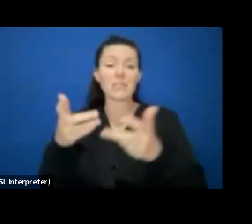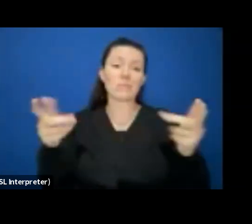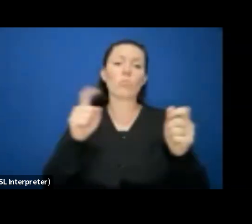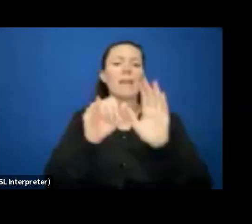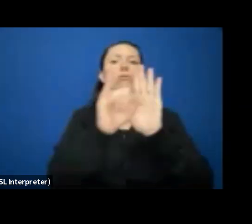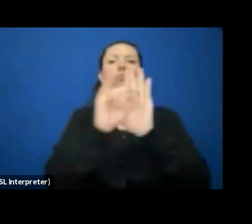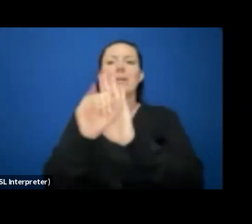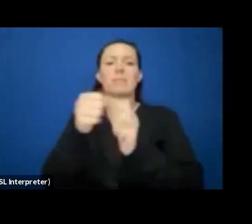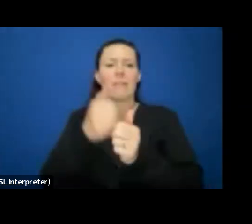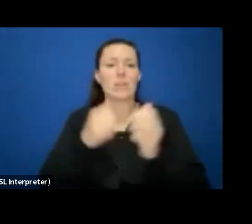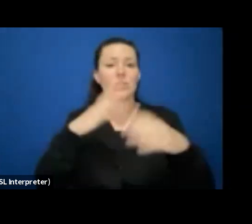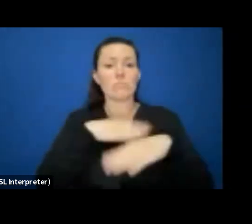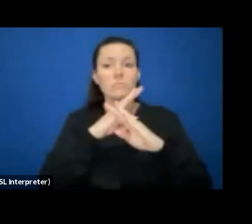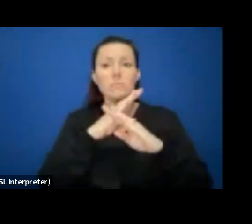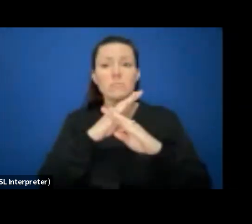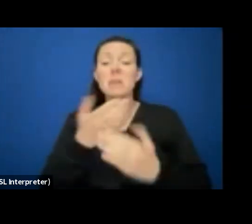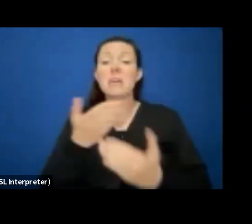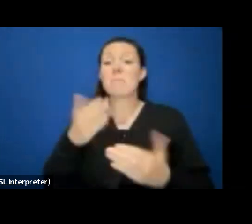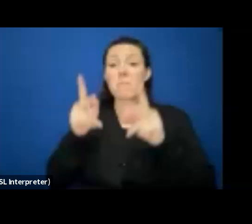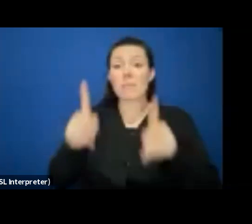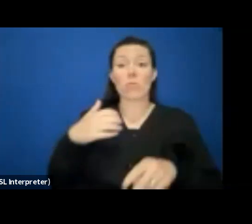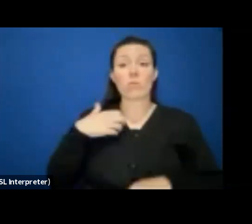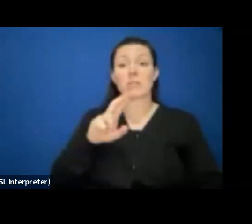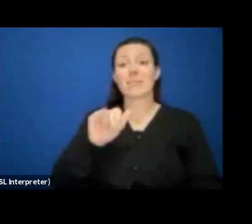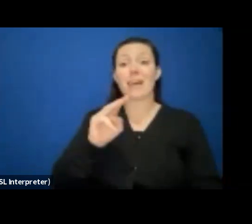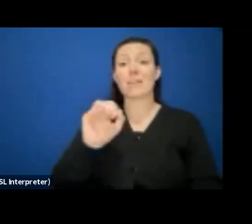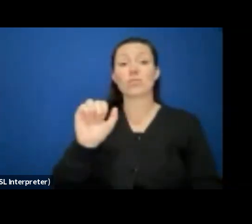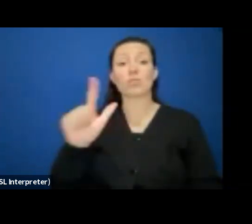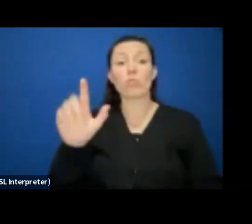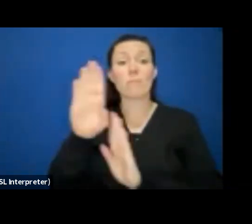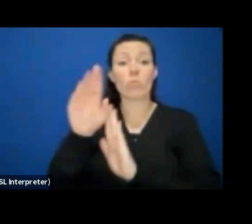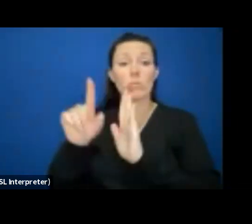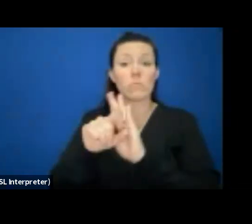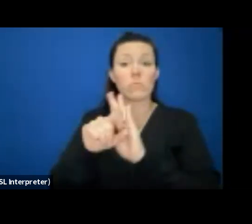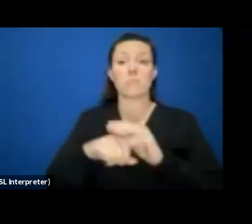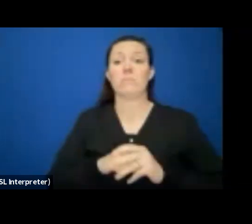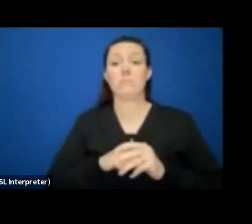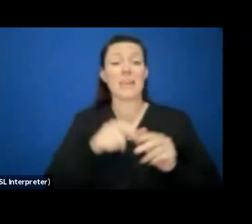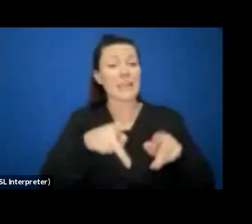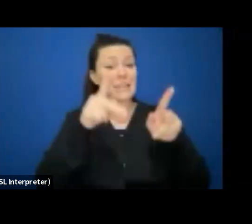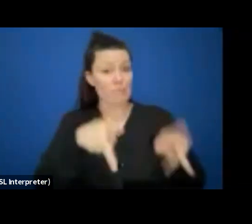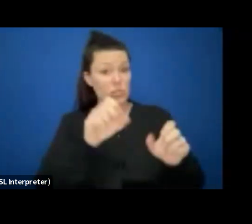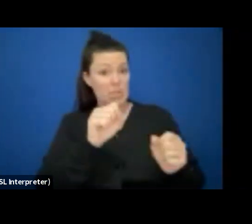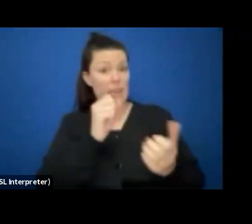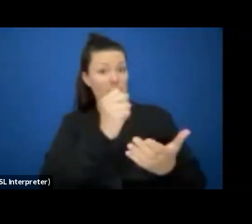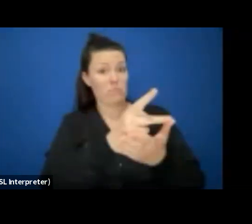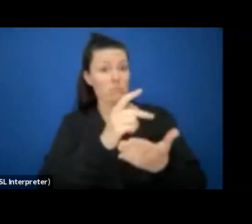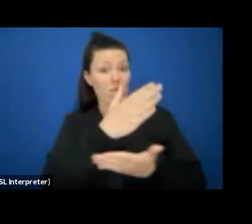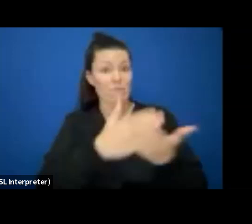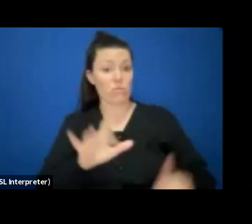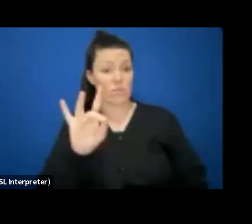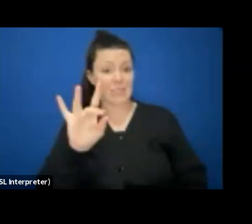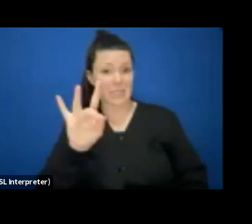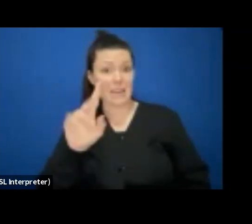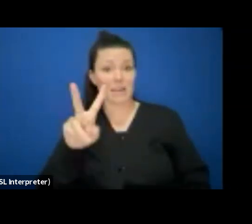Do they have a criminal background? Can they qualify for a Section 8 voucher? If they do, what is it they're going